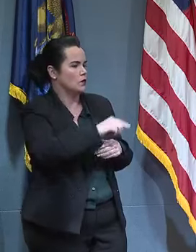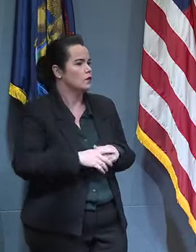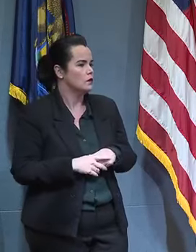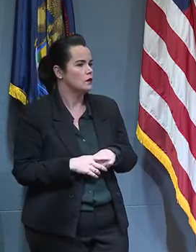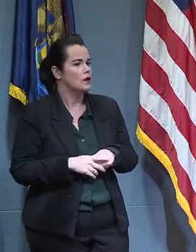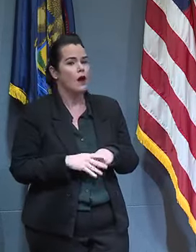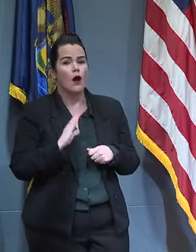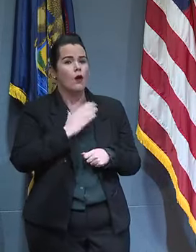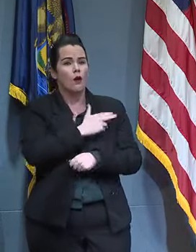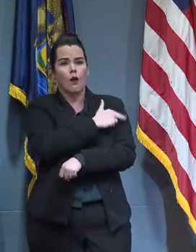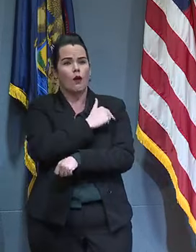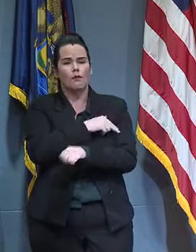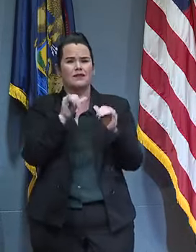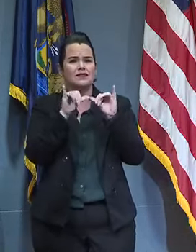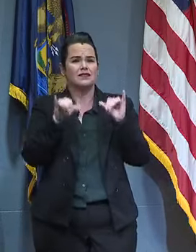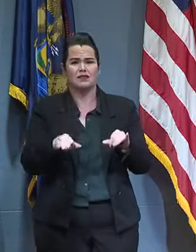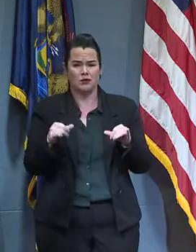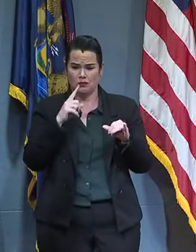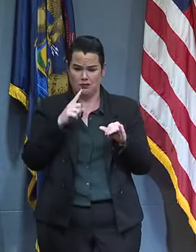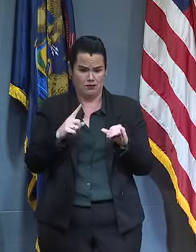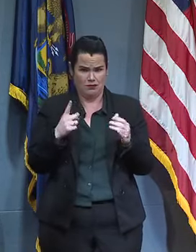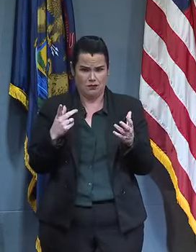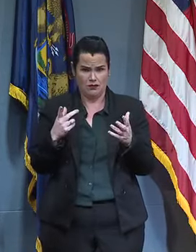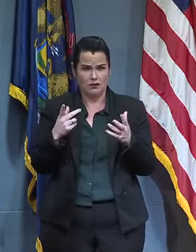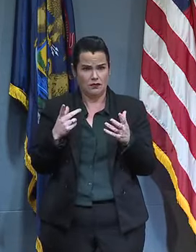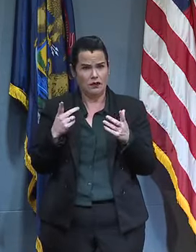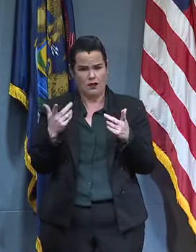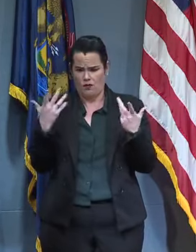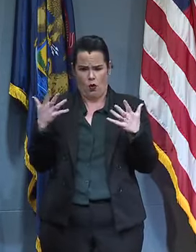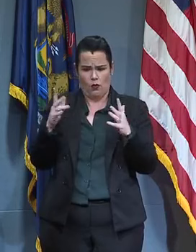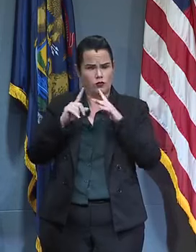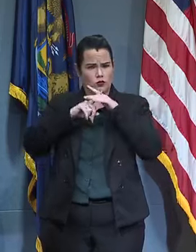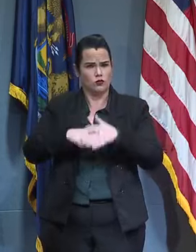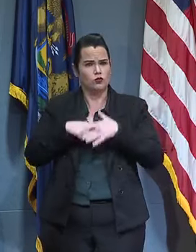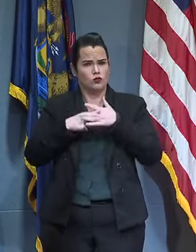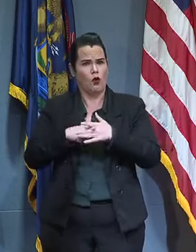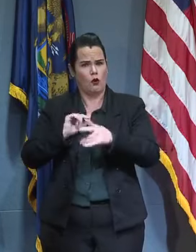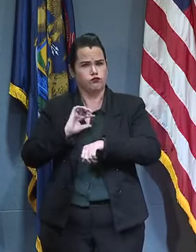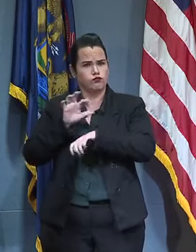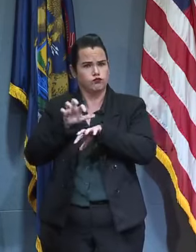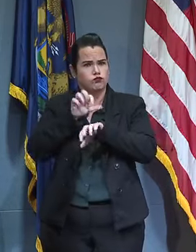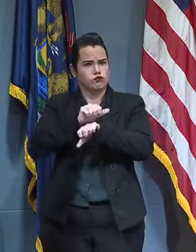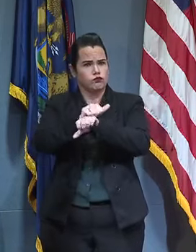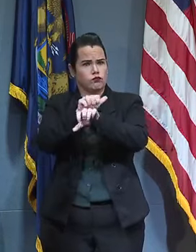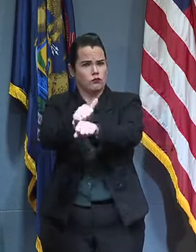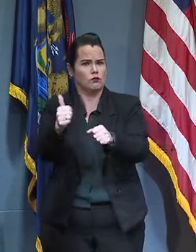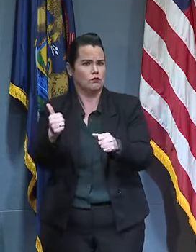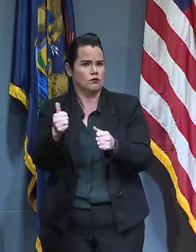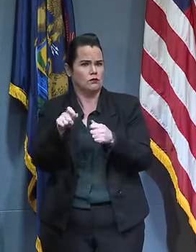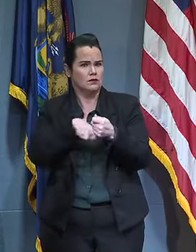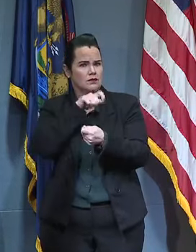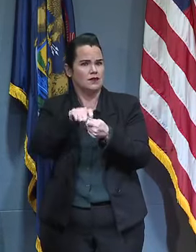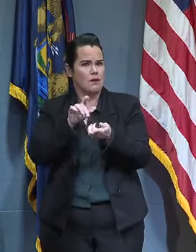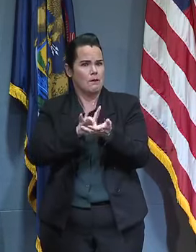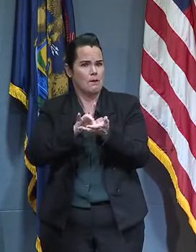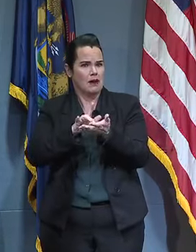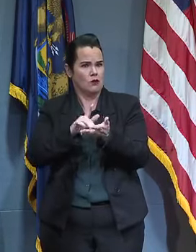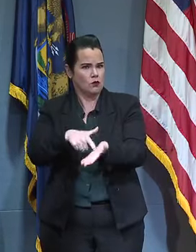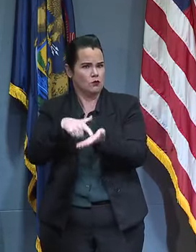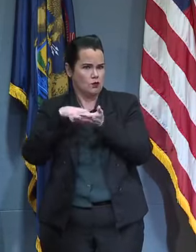our hospital systems have been able to start to safely re-engage on that front. We are encouraging anyone who has